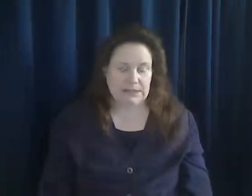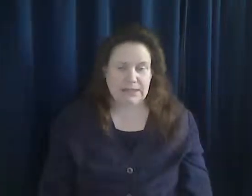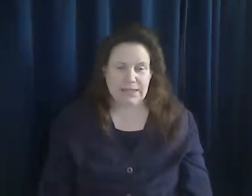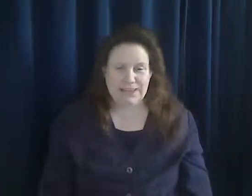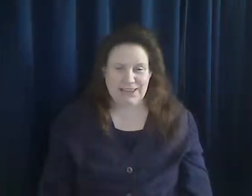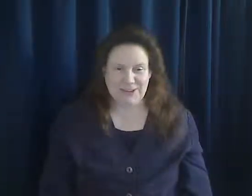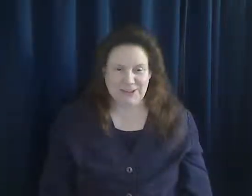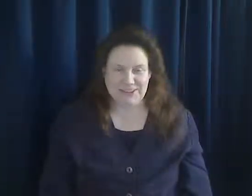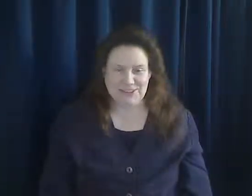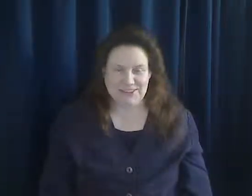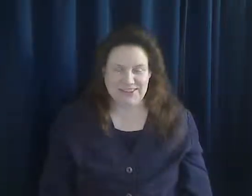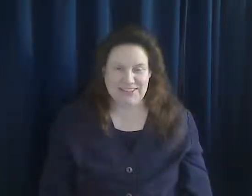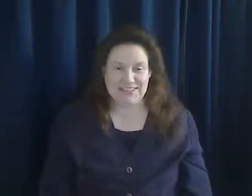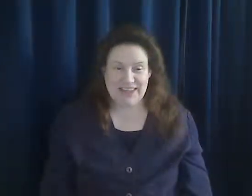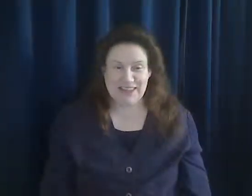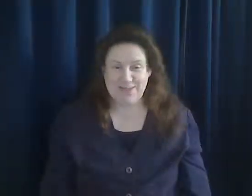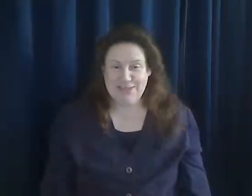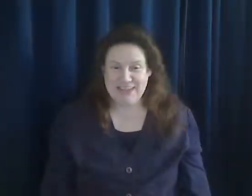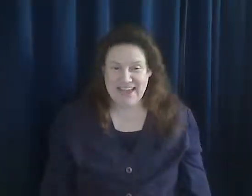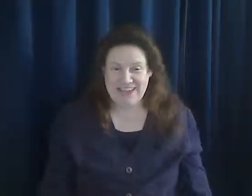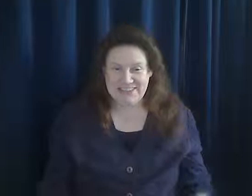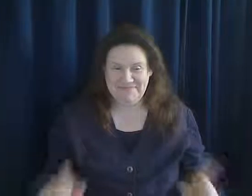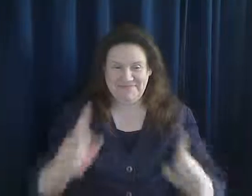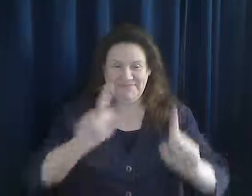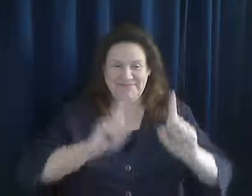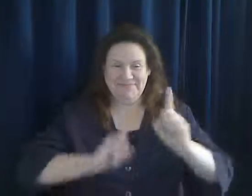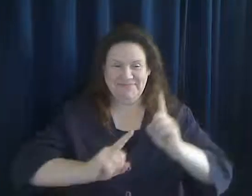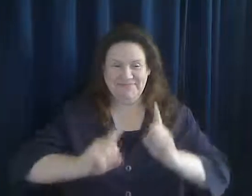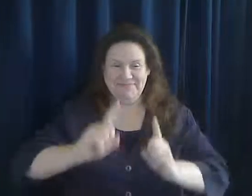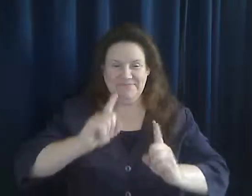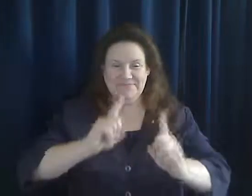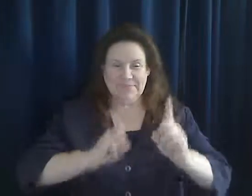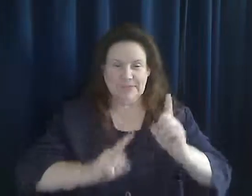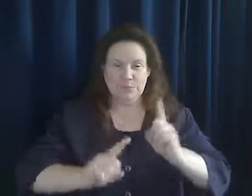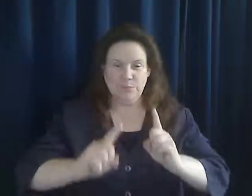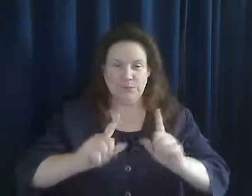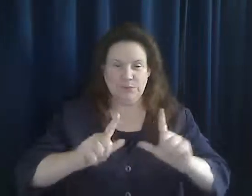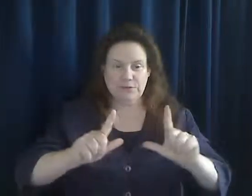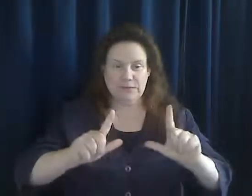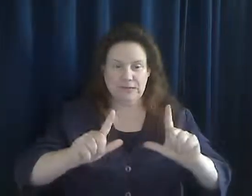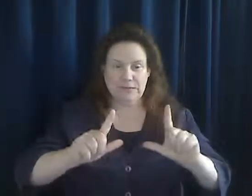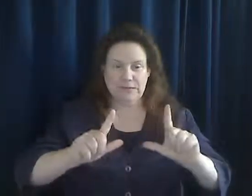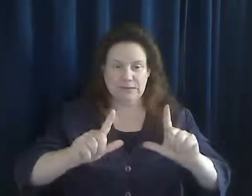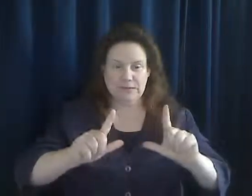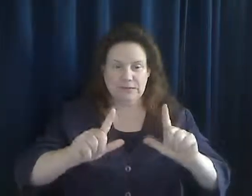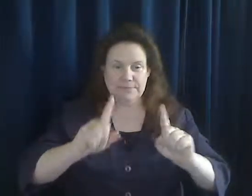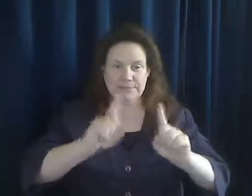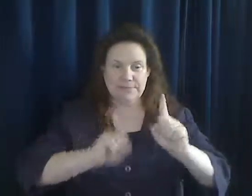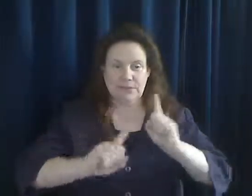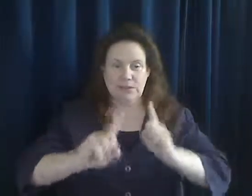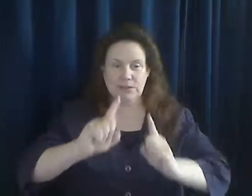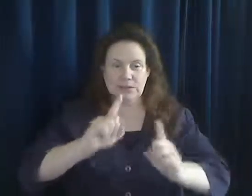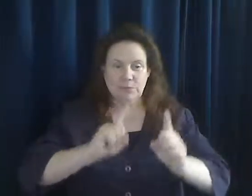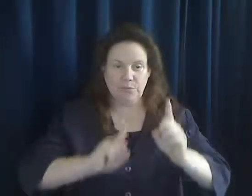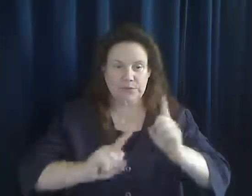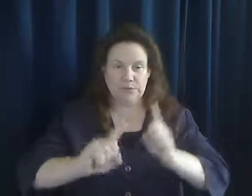Sign language. The sign for sign is two pointers, not L's, two